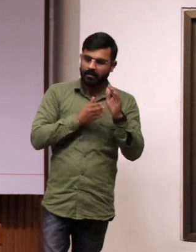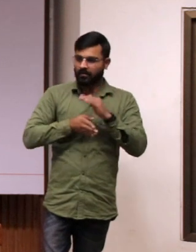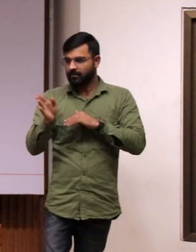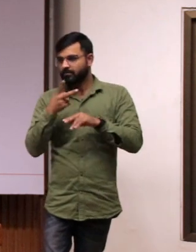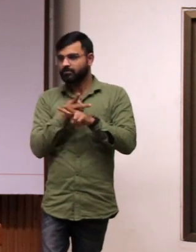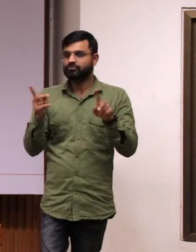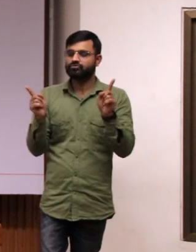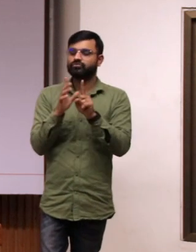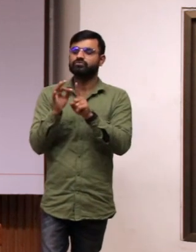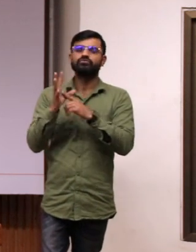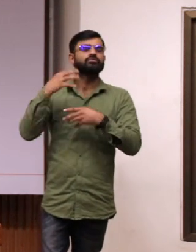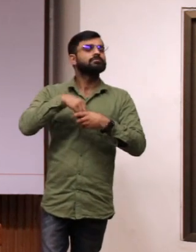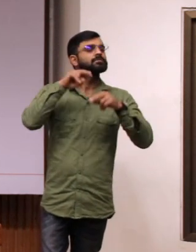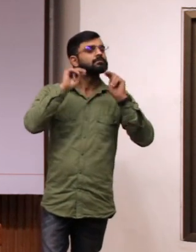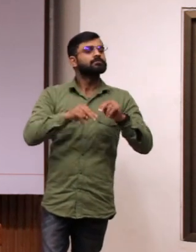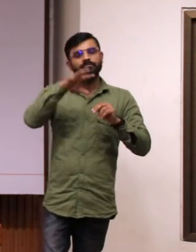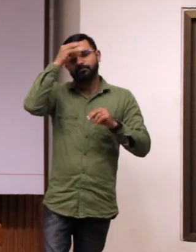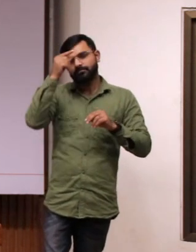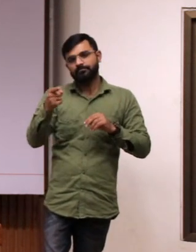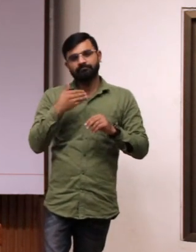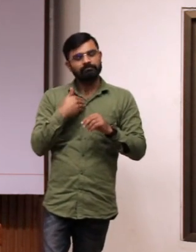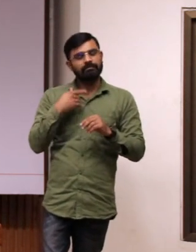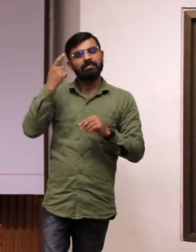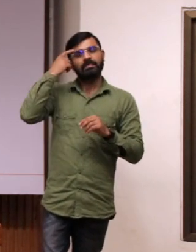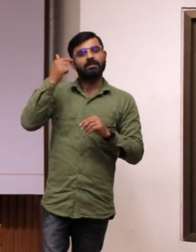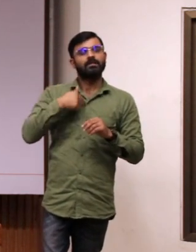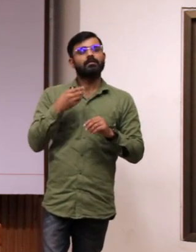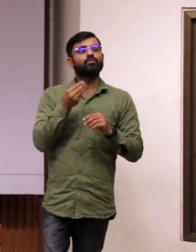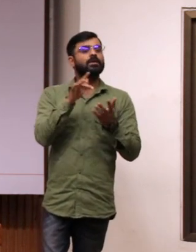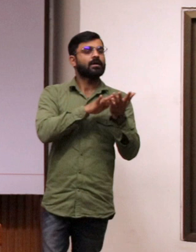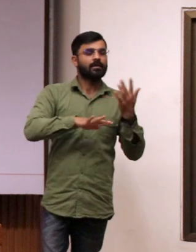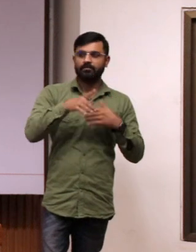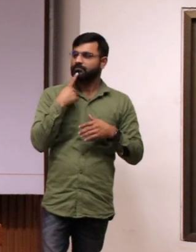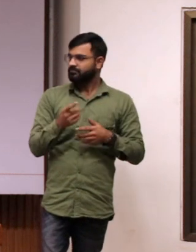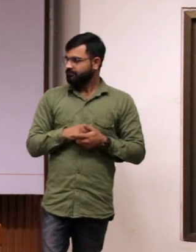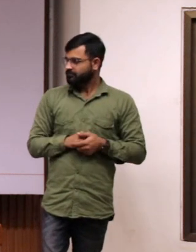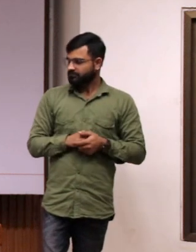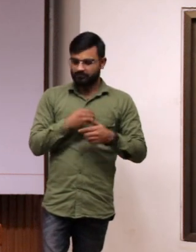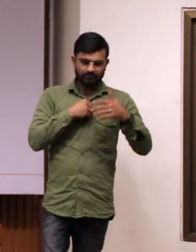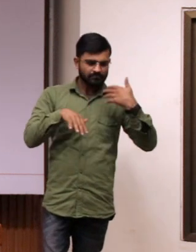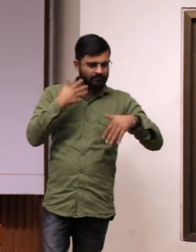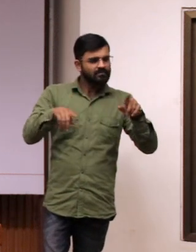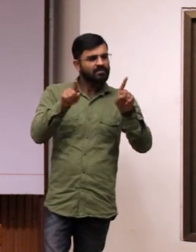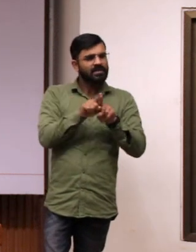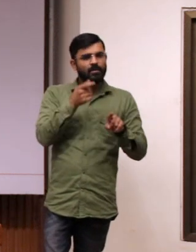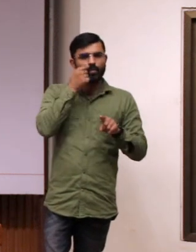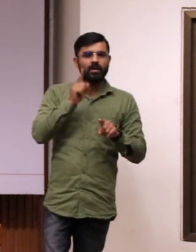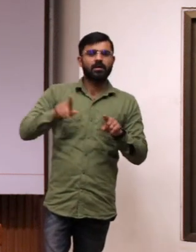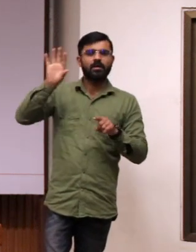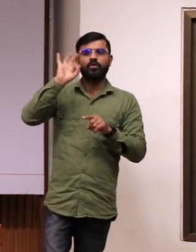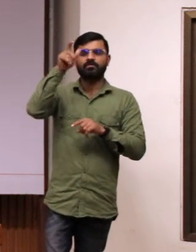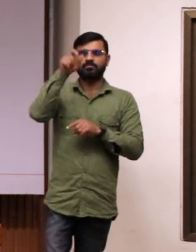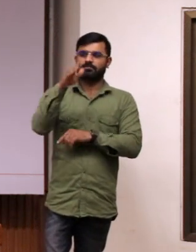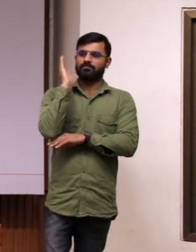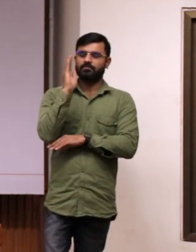beyond. There's a responsibility to our society also. This is what I think is some fair education system. I suffered same way. Yeah. My father is a retired